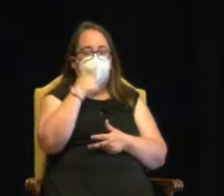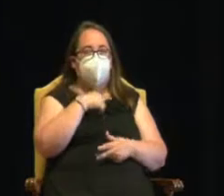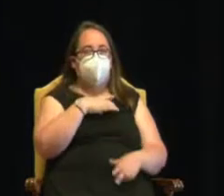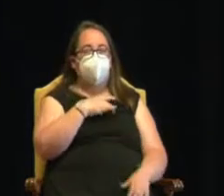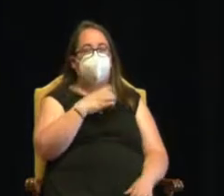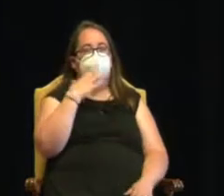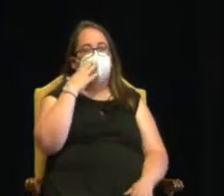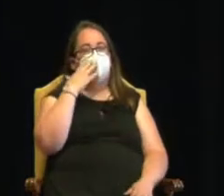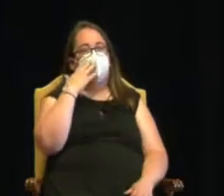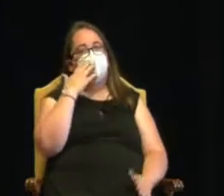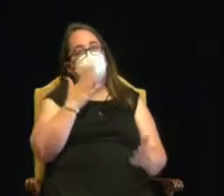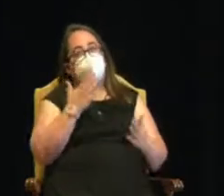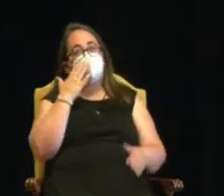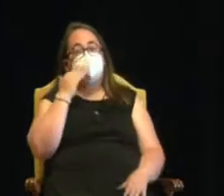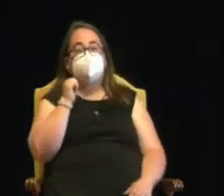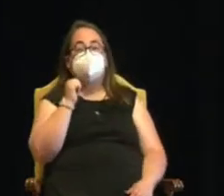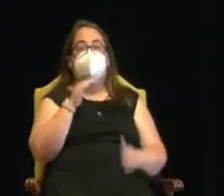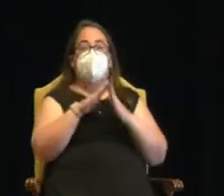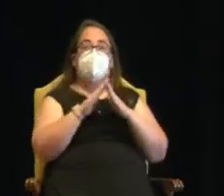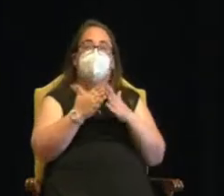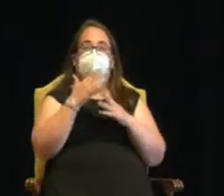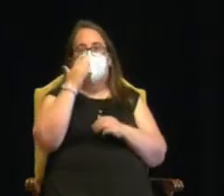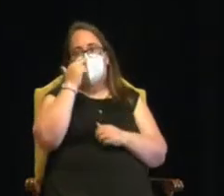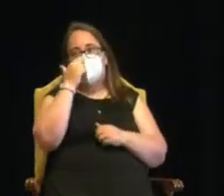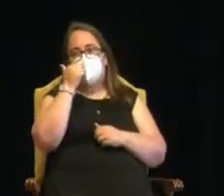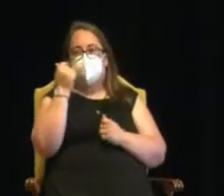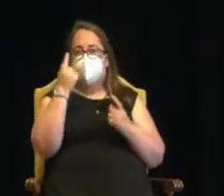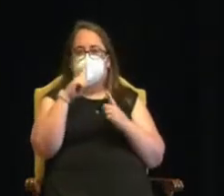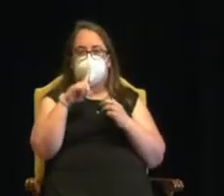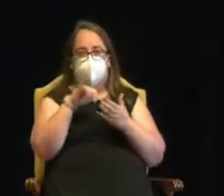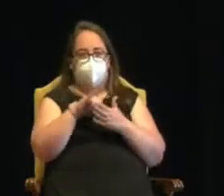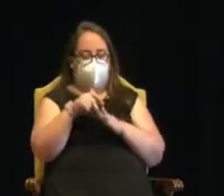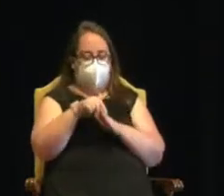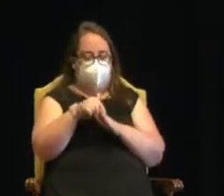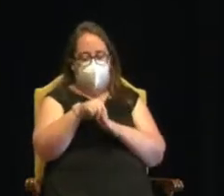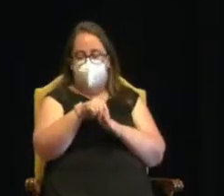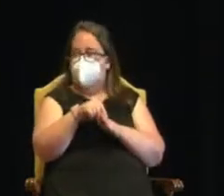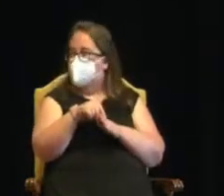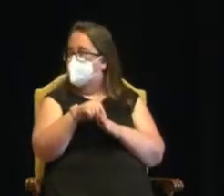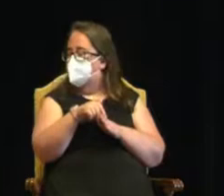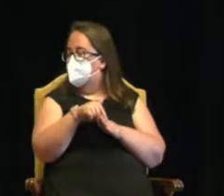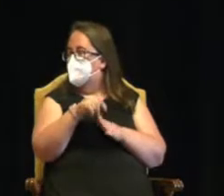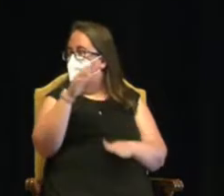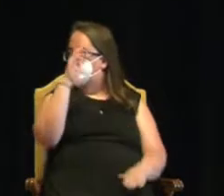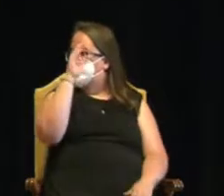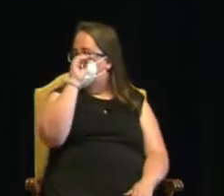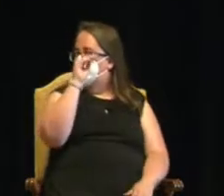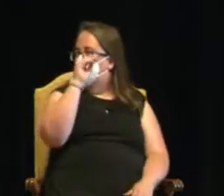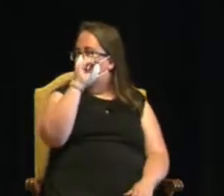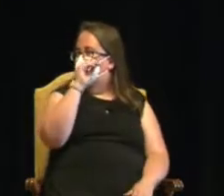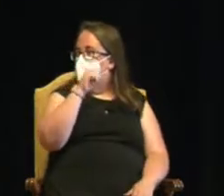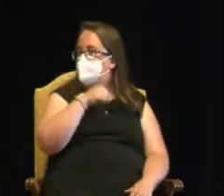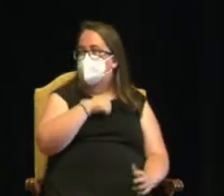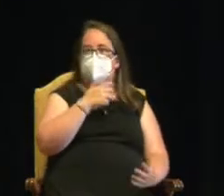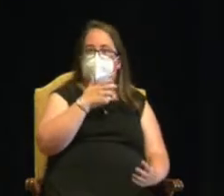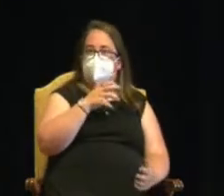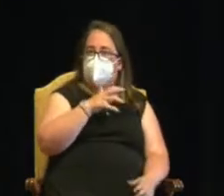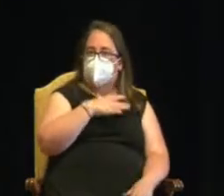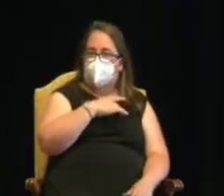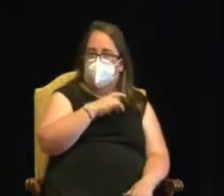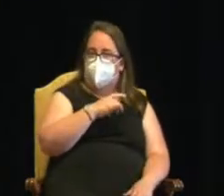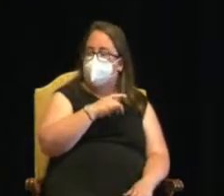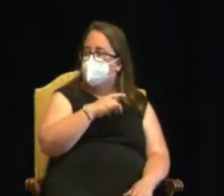it was literary. And I wondered about that fine line that you walked between a guy that I really didn't want to like.